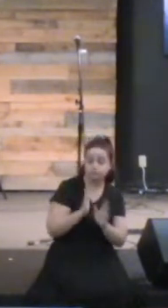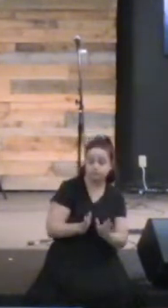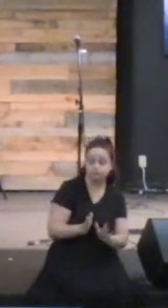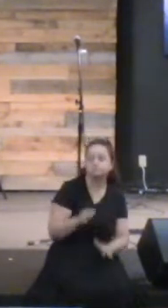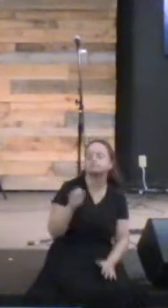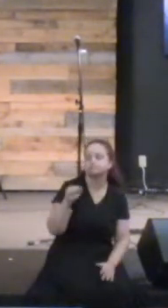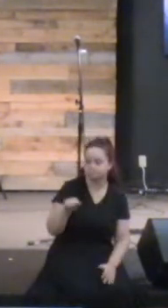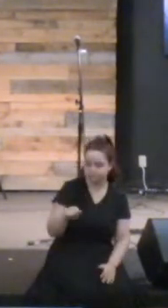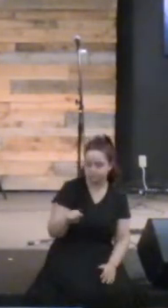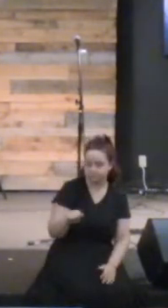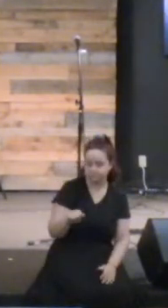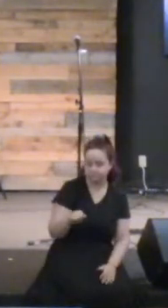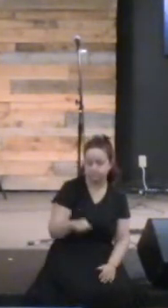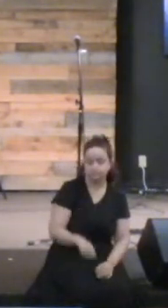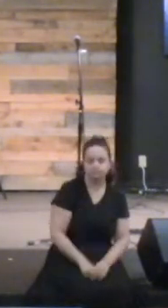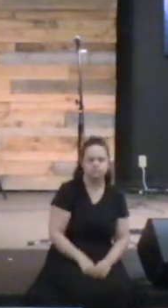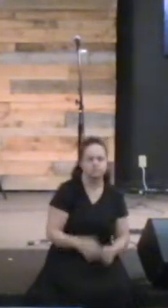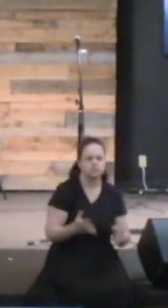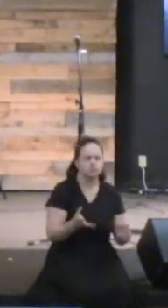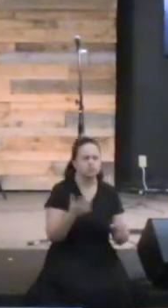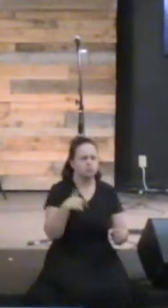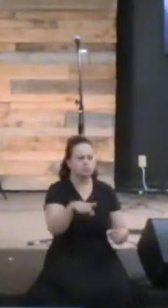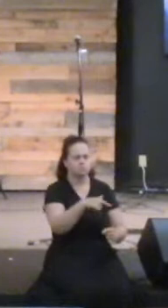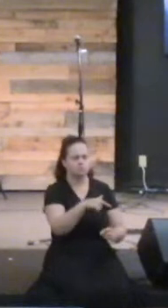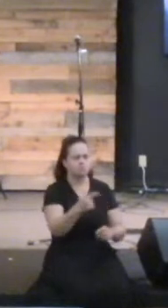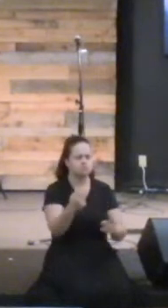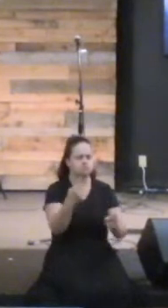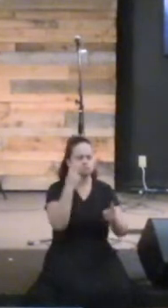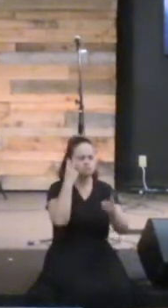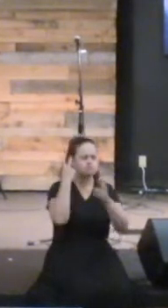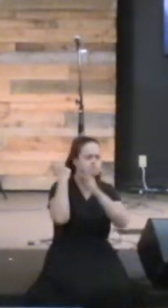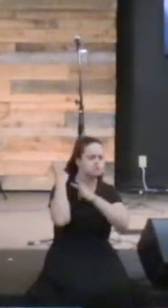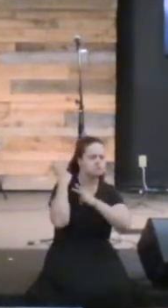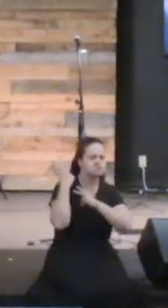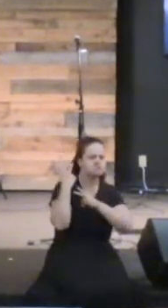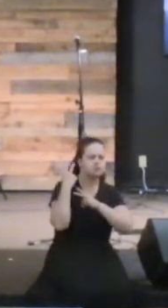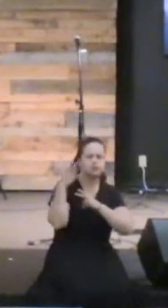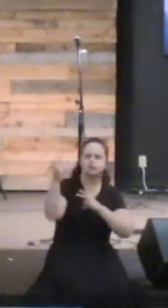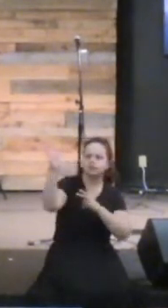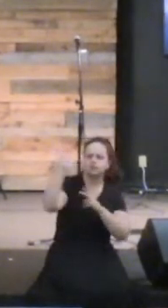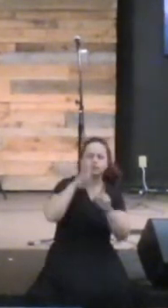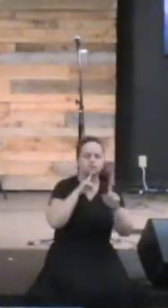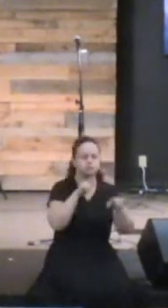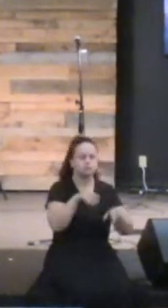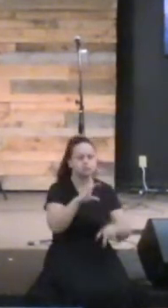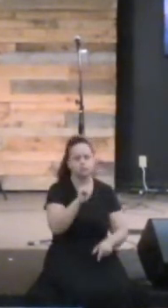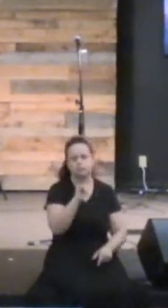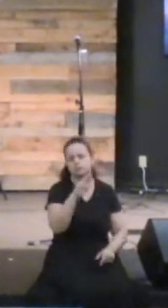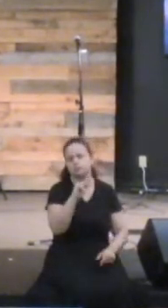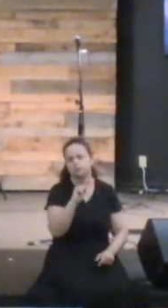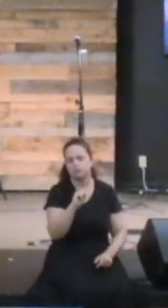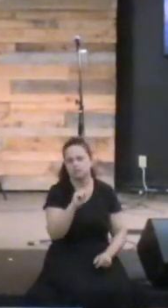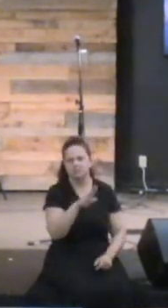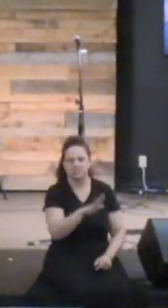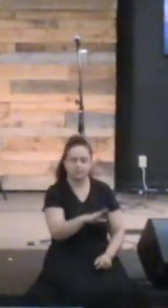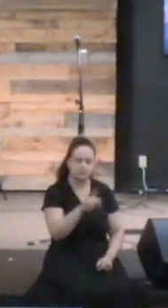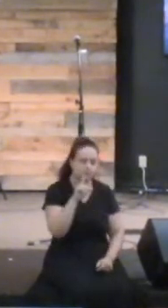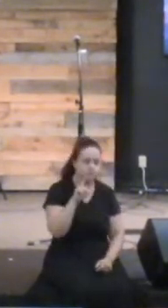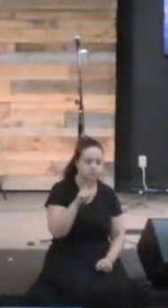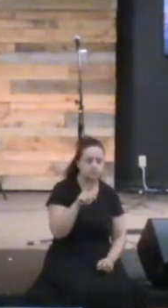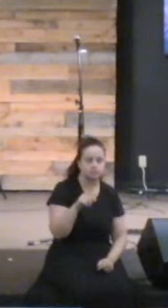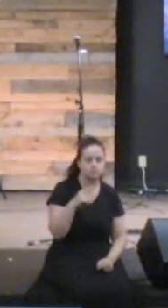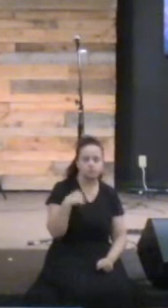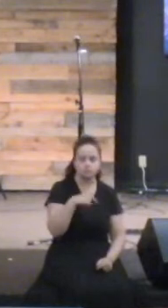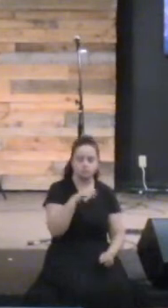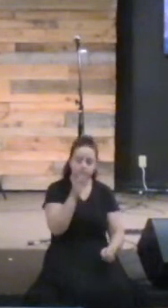and so I want us to um reflect on Christ's response to Cain's question as we take the communion let's